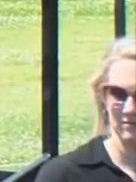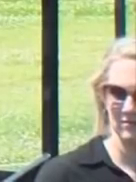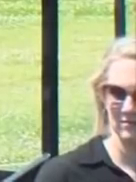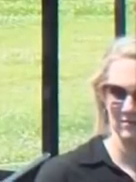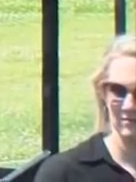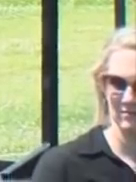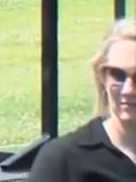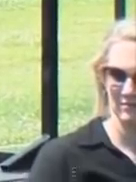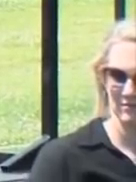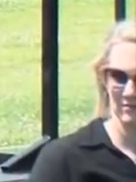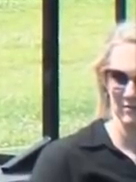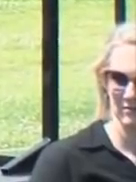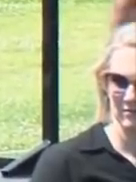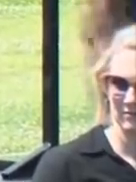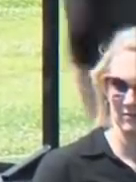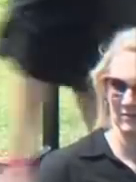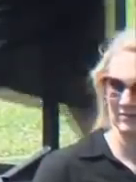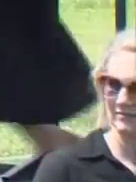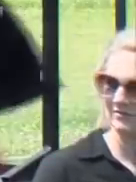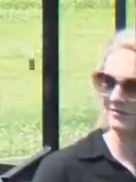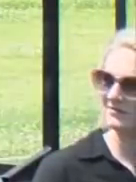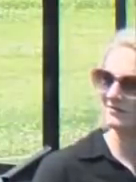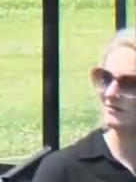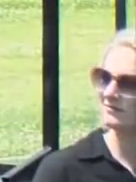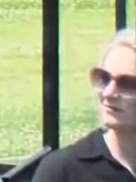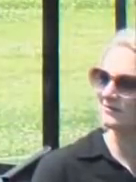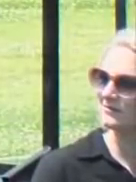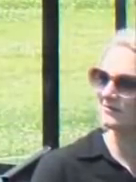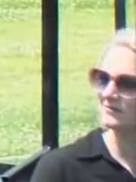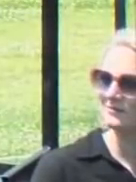Gracie Coleman,